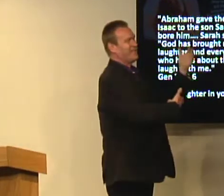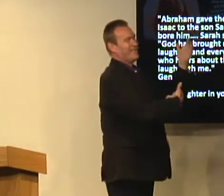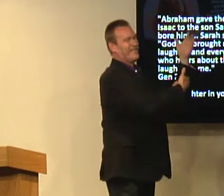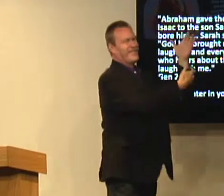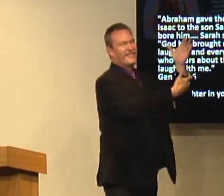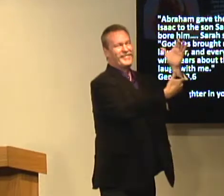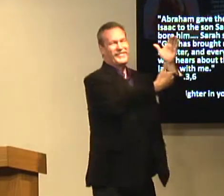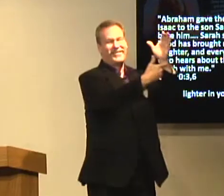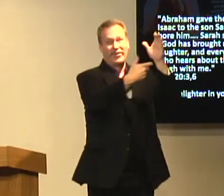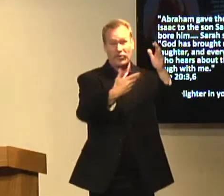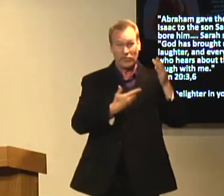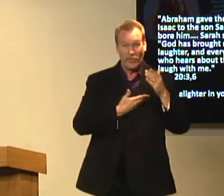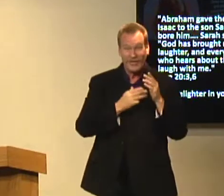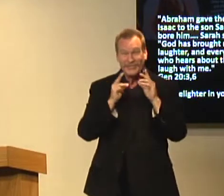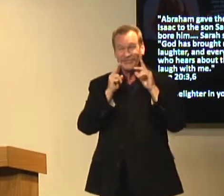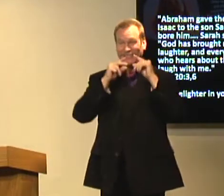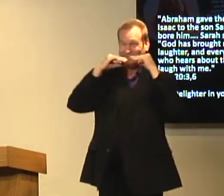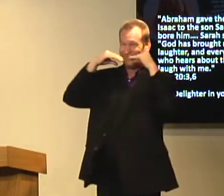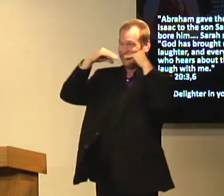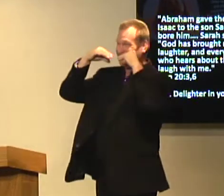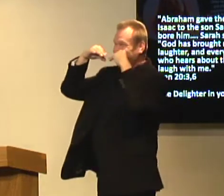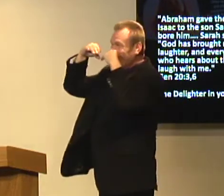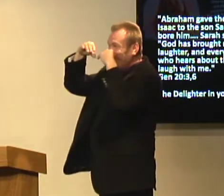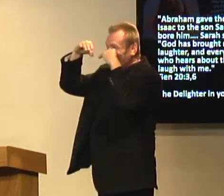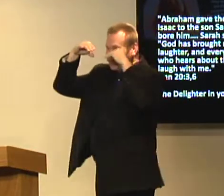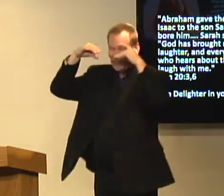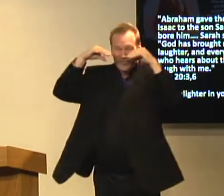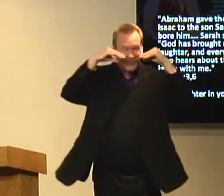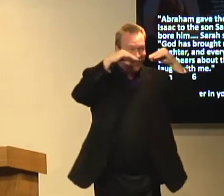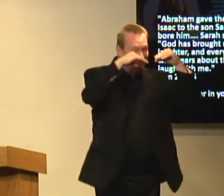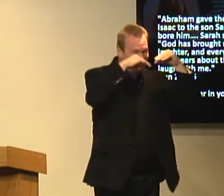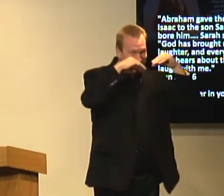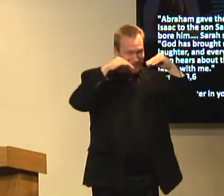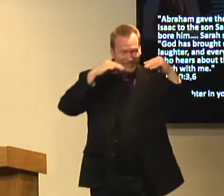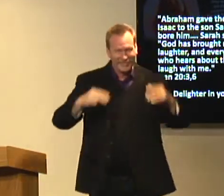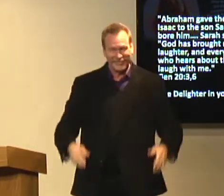and she was showing him off and bragging about it, just filled with joy.